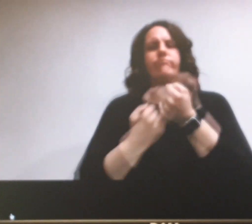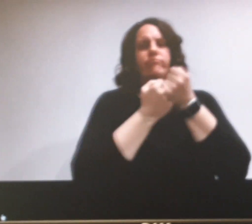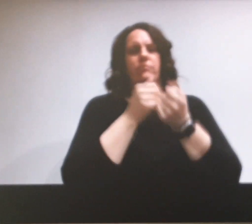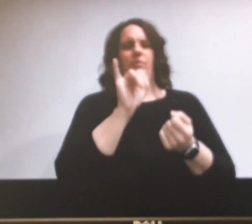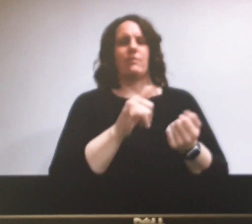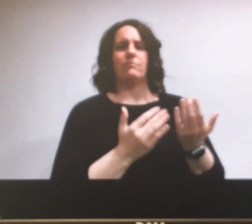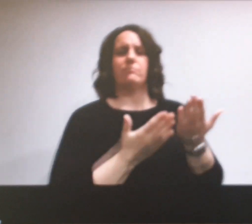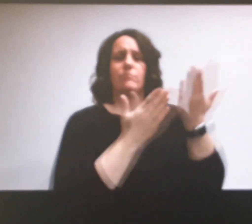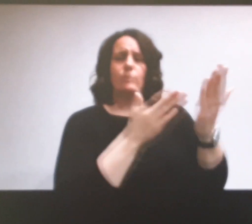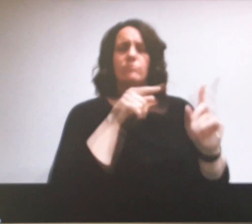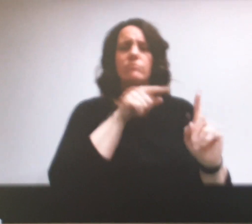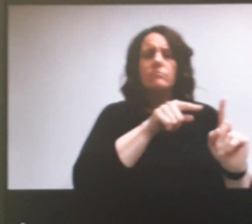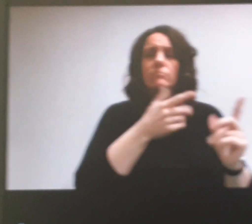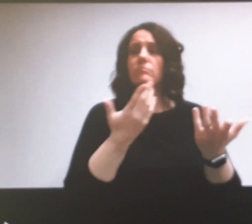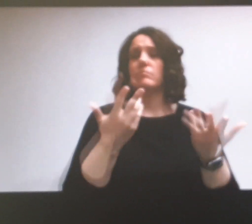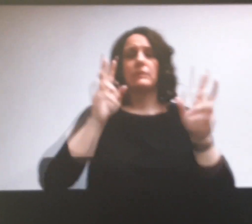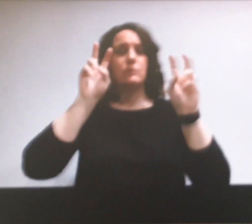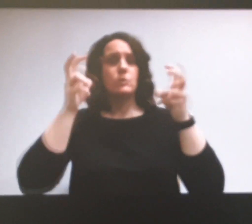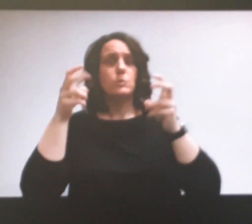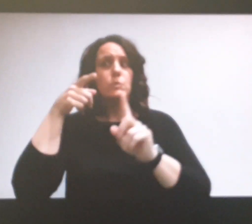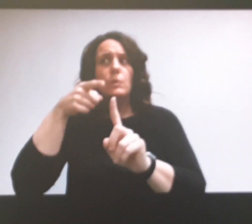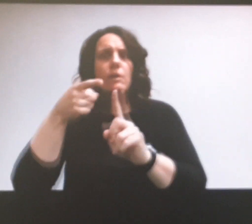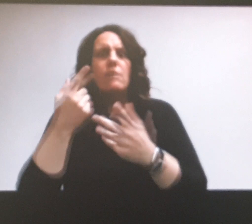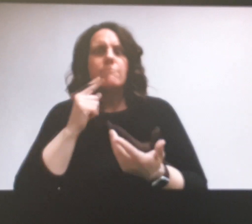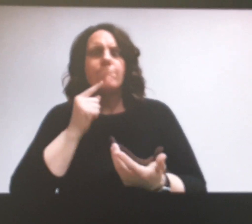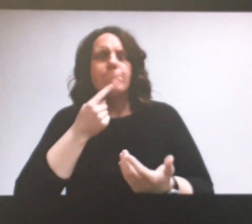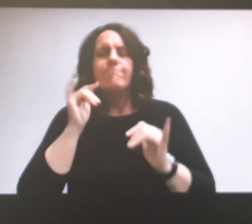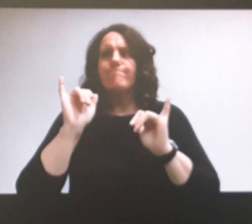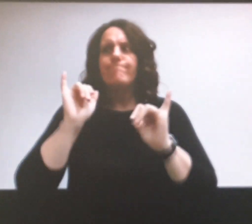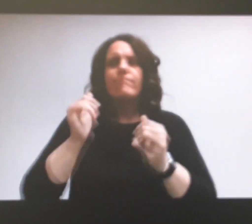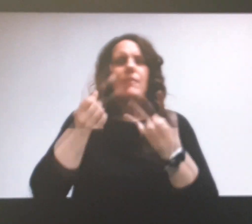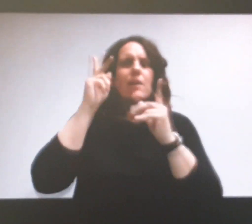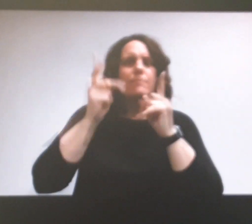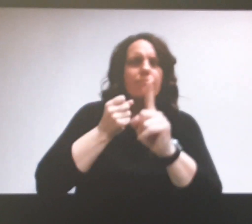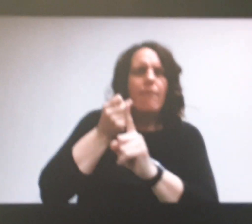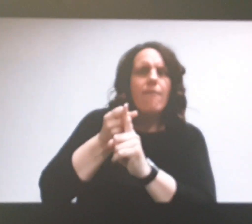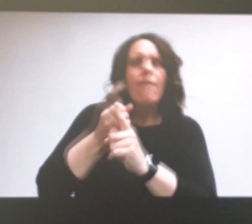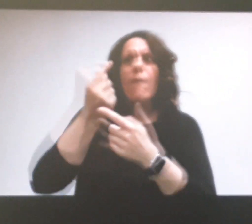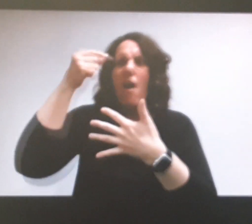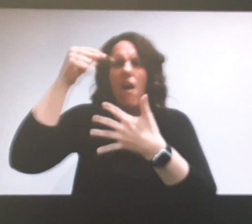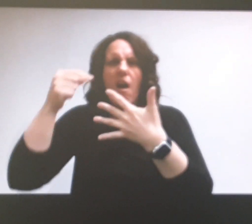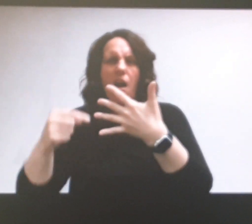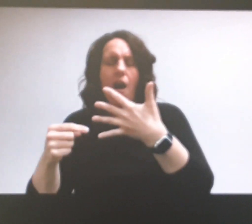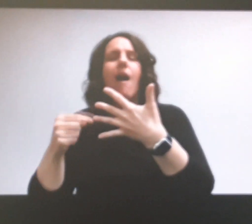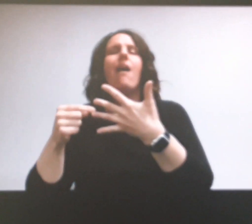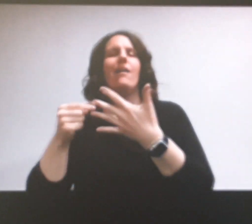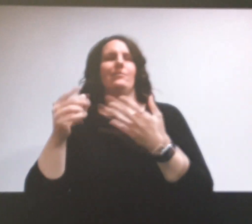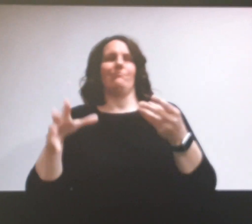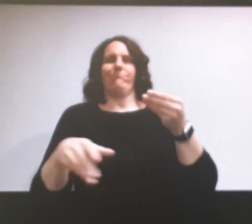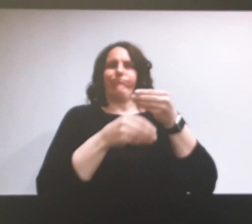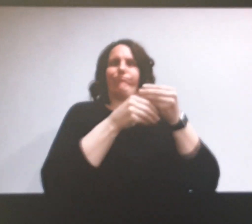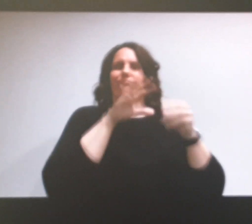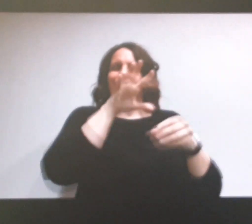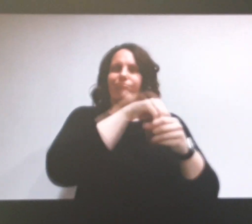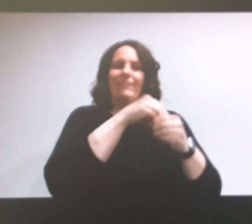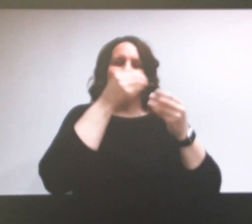checked to support the issue that you want to discuss, how it impacts the people of the